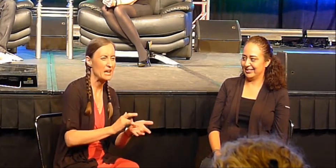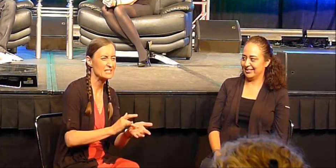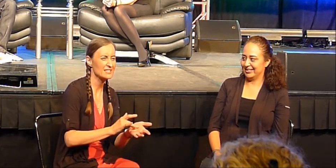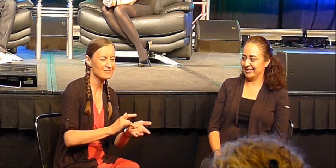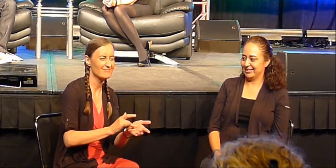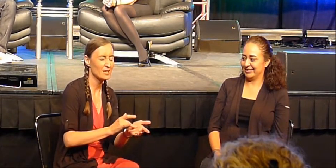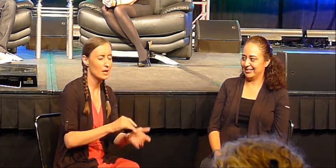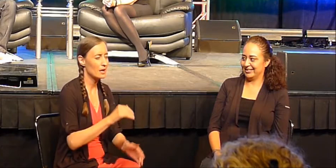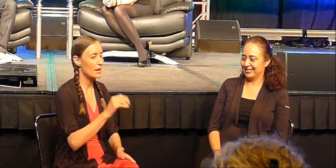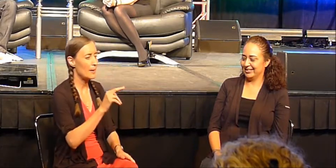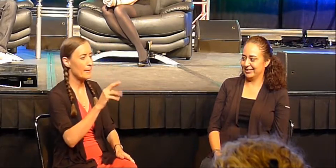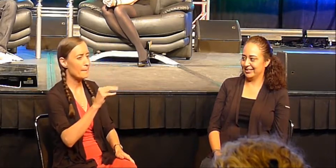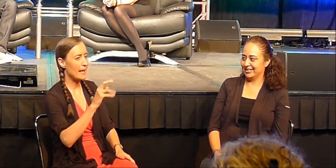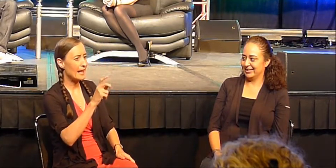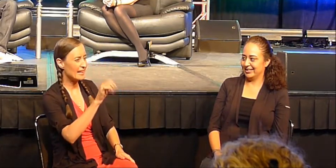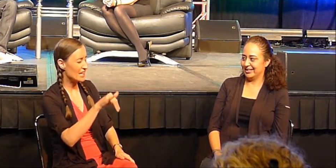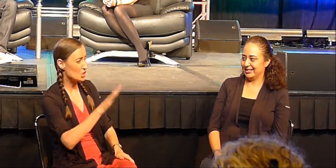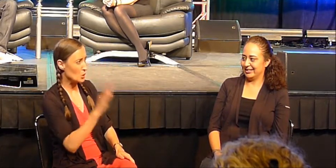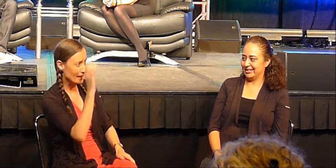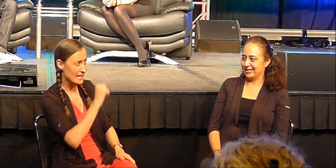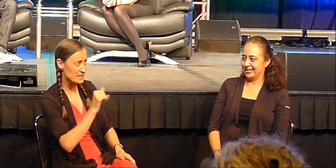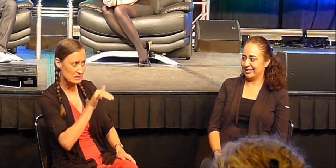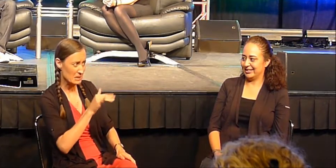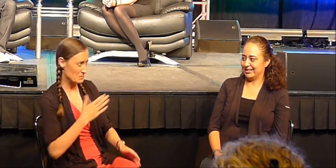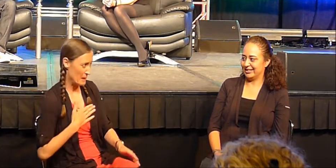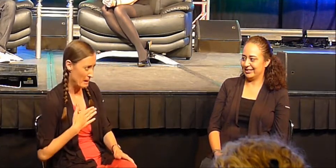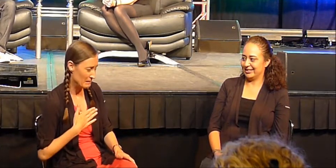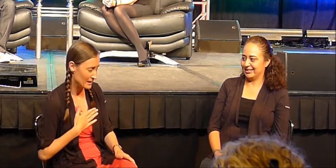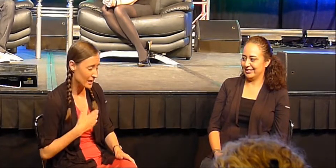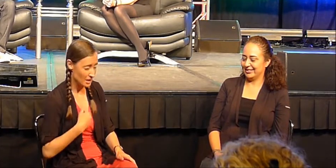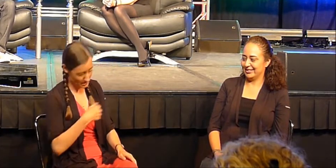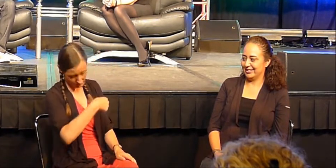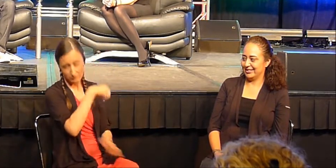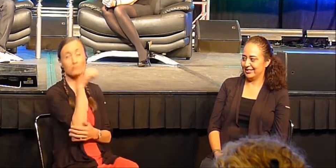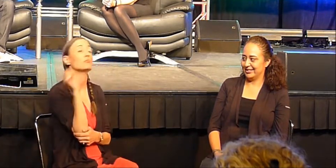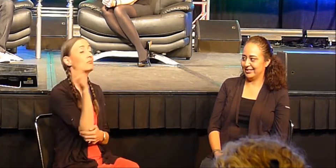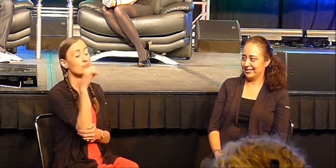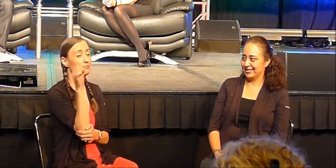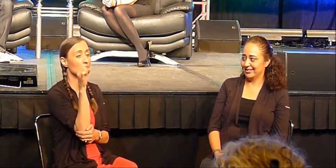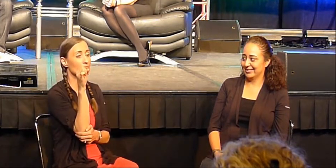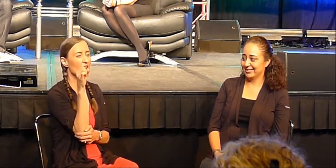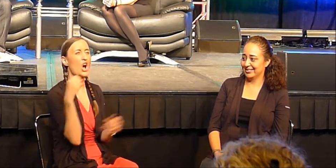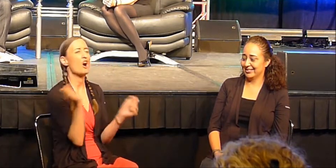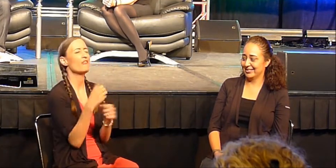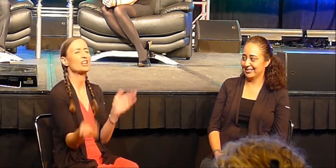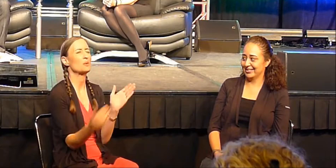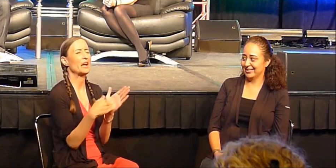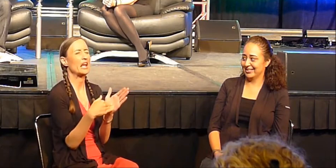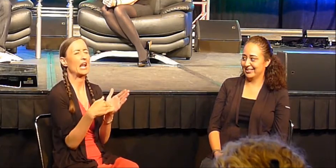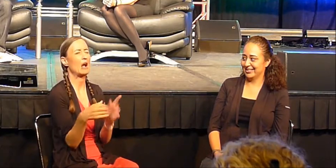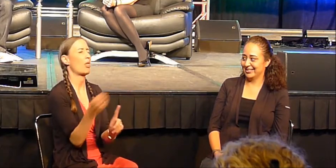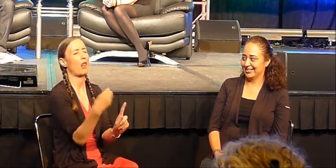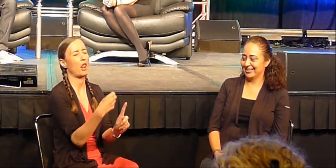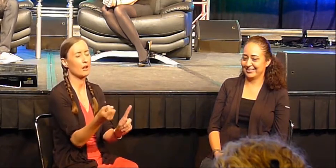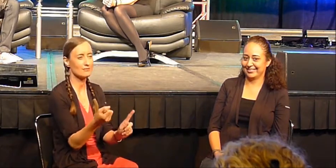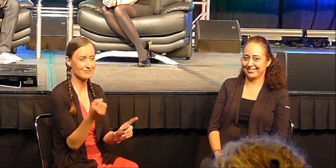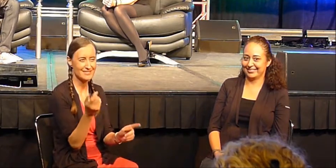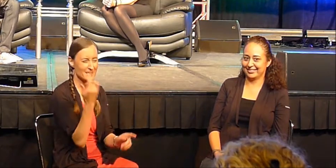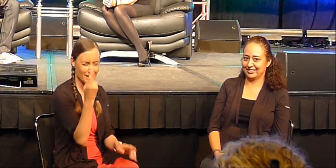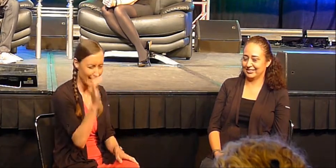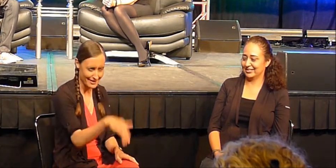And Montoya says, your guess is as good as mine. And then I come to and I say, I'll fight you both together, beat you both apart. Something like that, right?